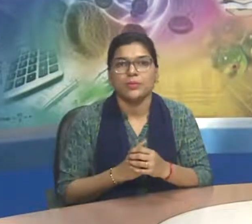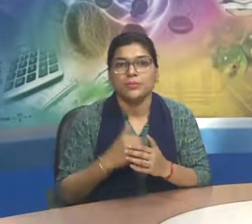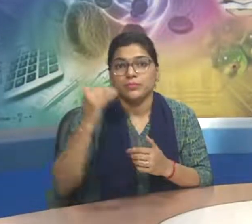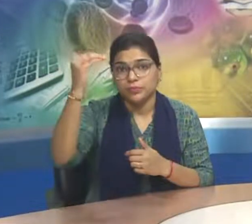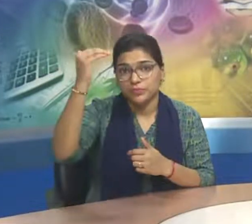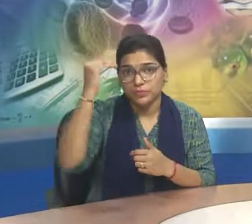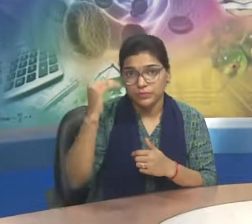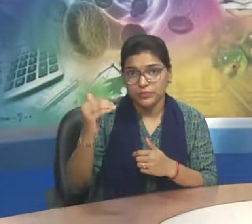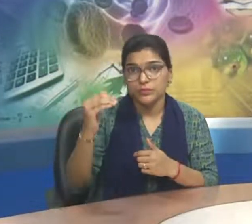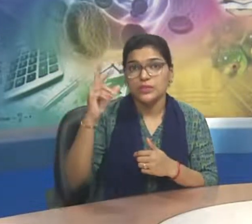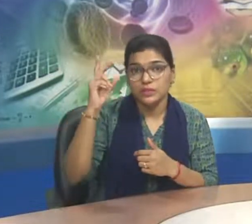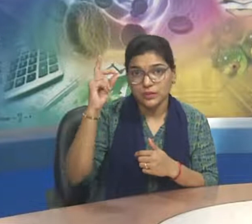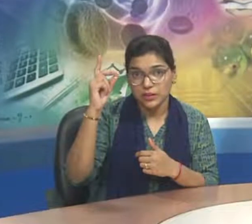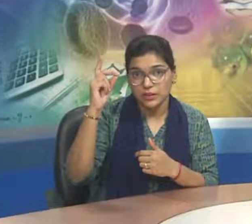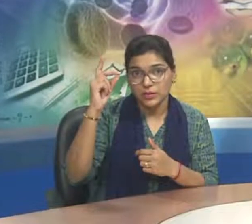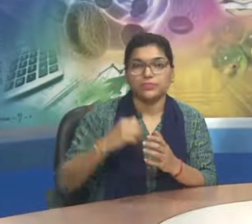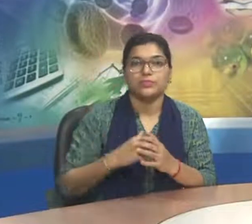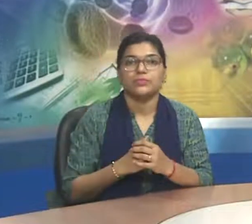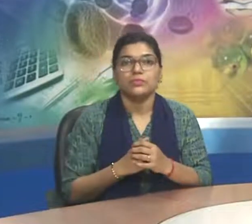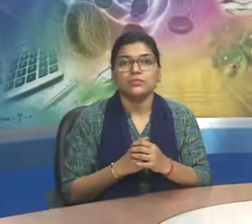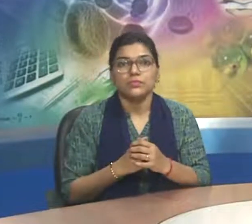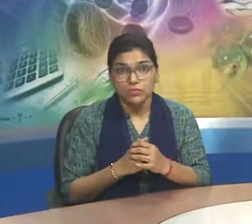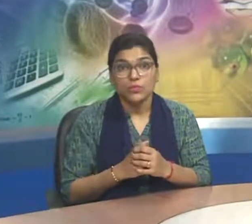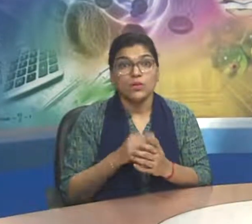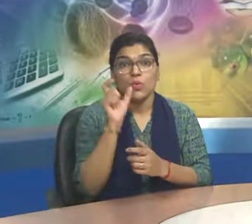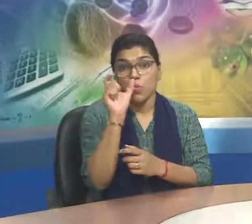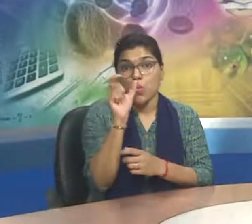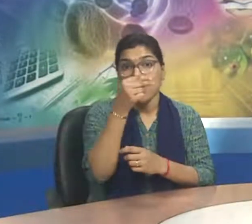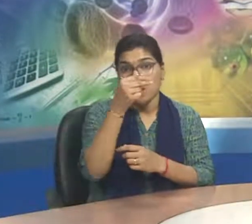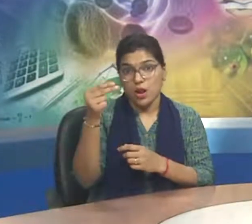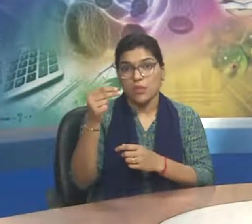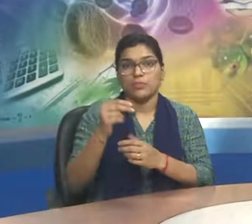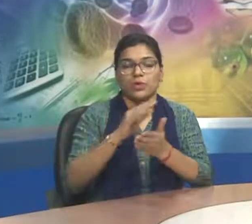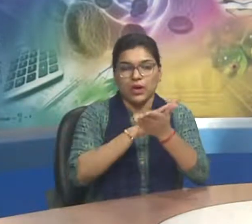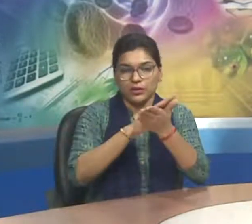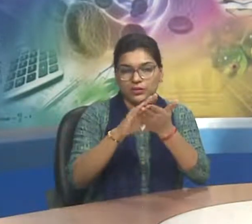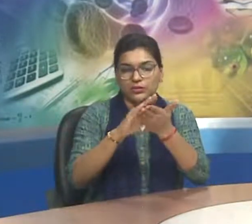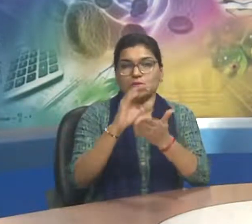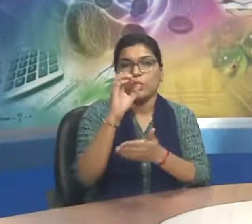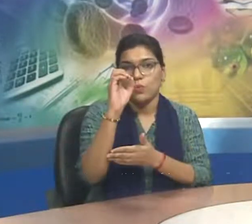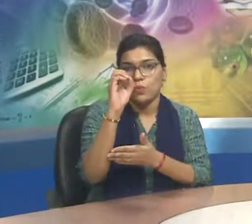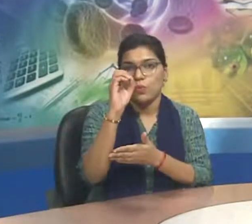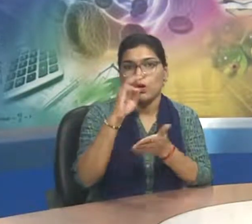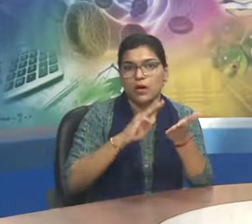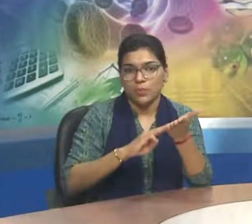able to understand. The second objective is